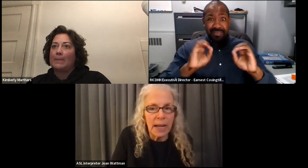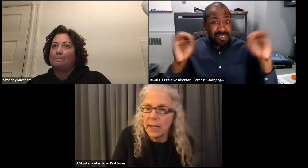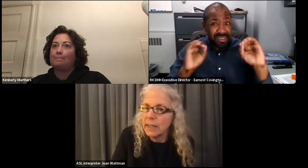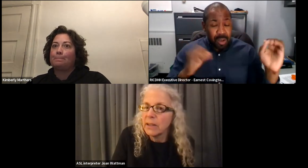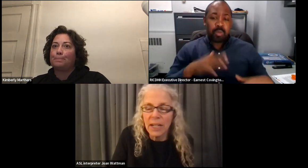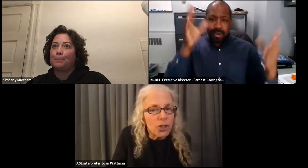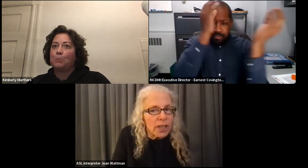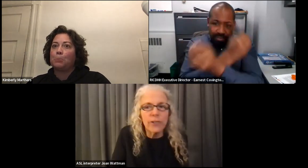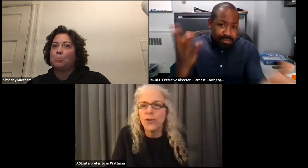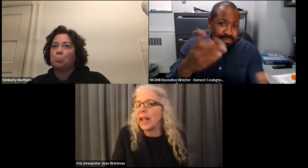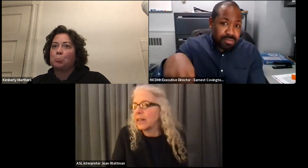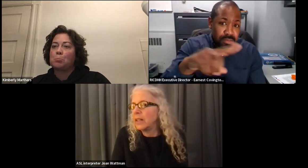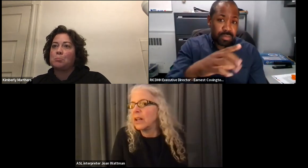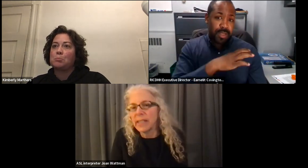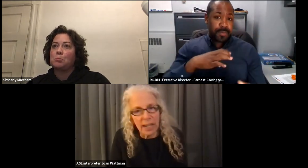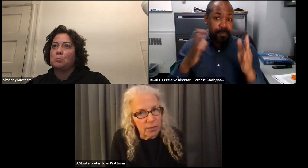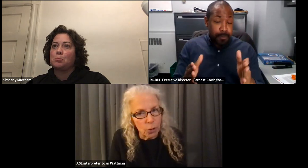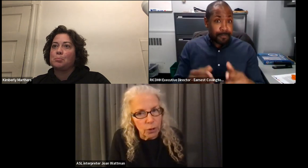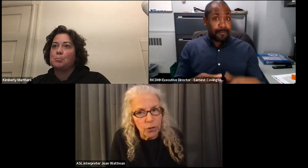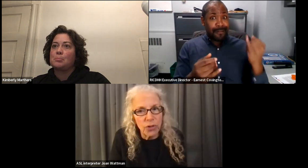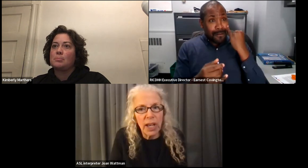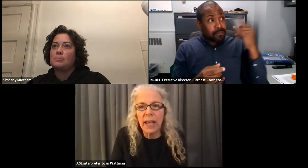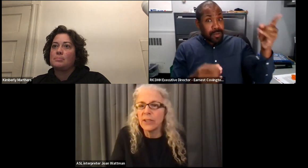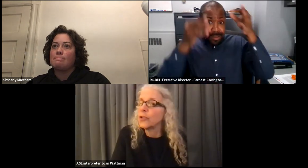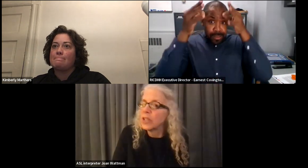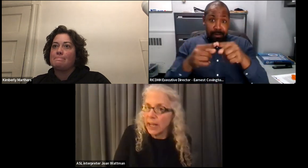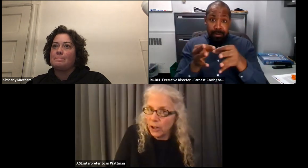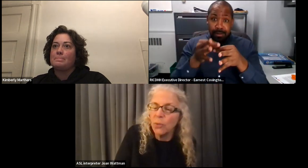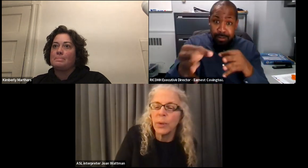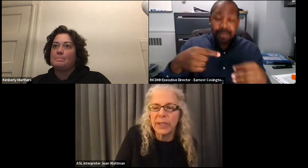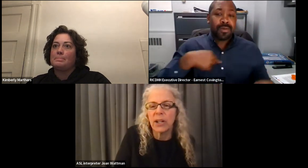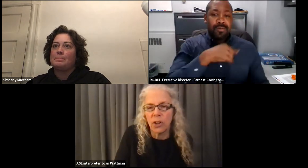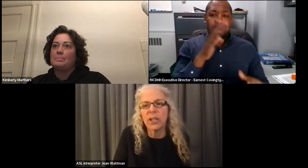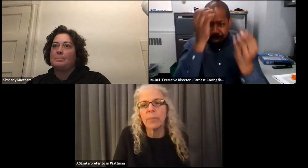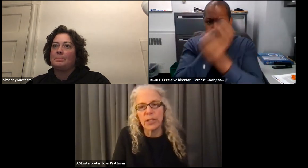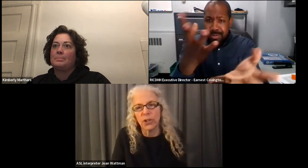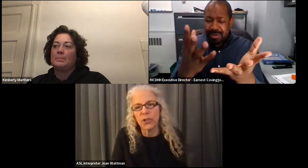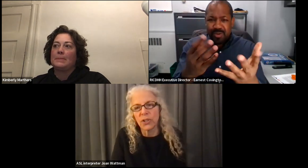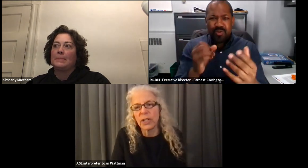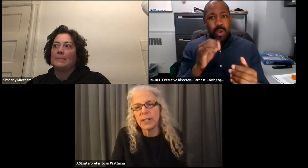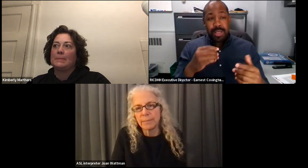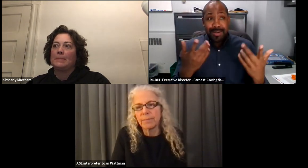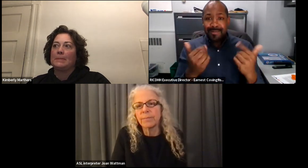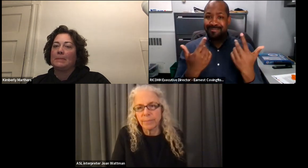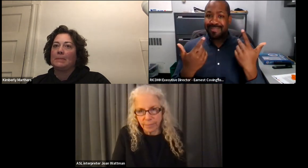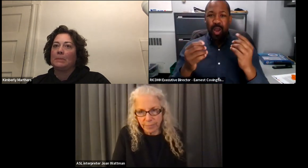keep an eye on the legislature and the executive orders. And as soon as I know, we would tell all the commissioners.